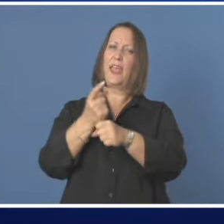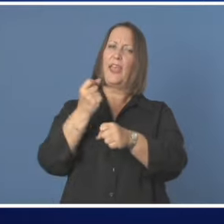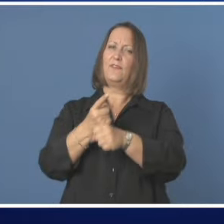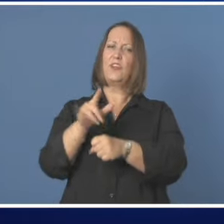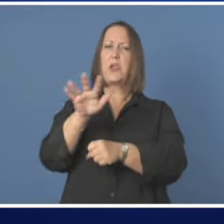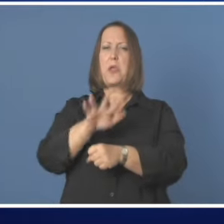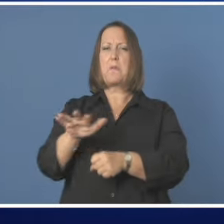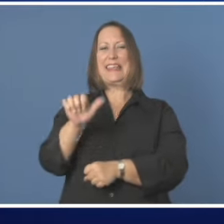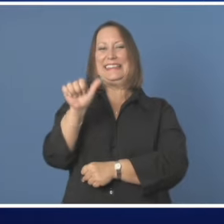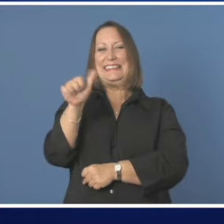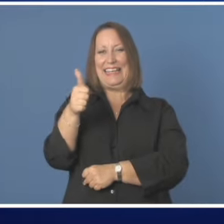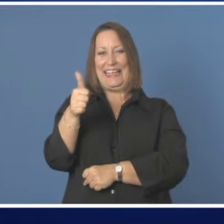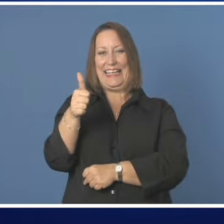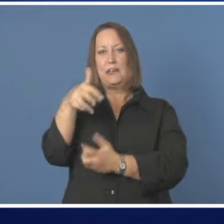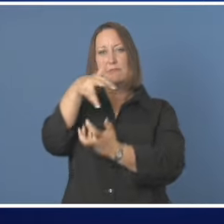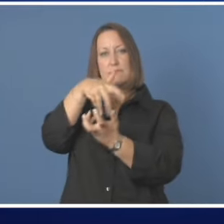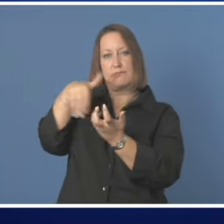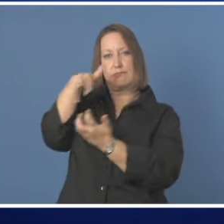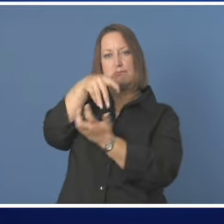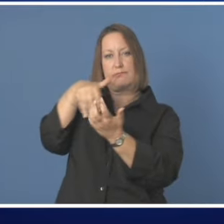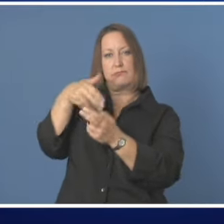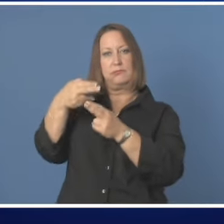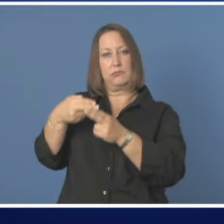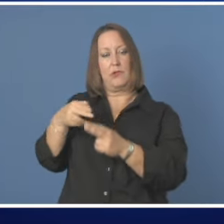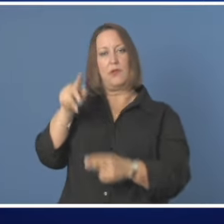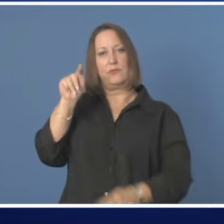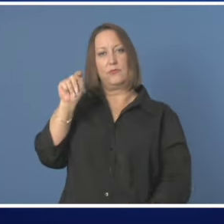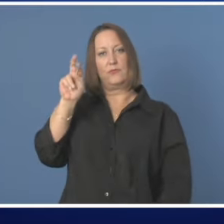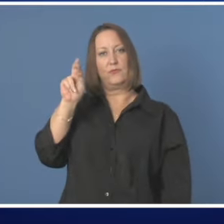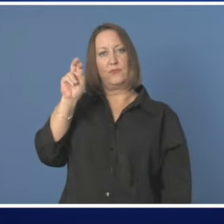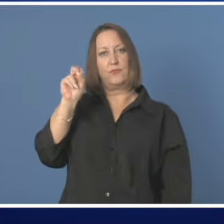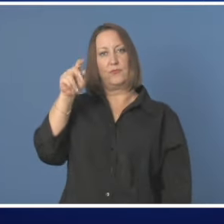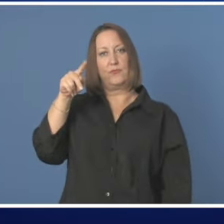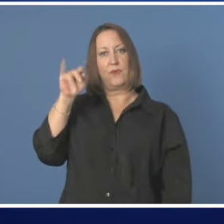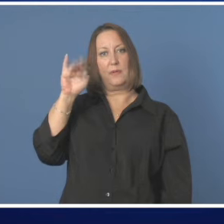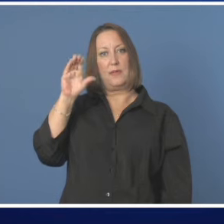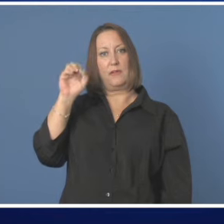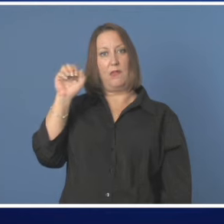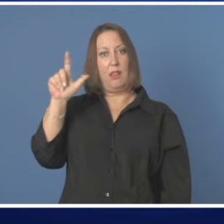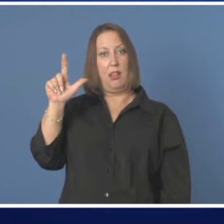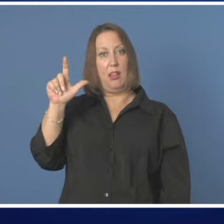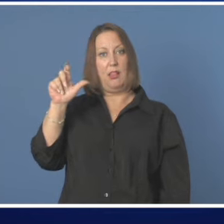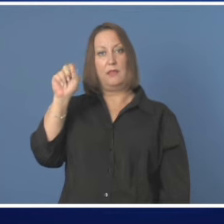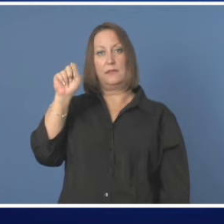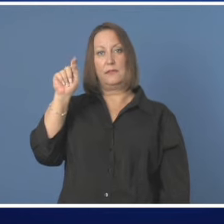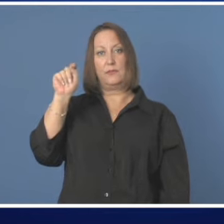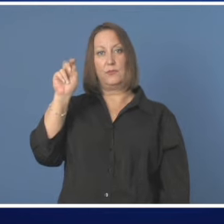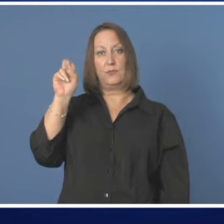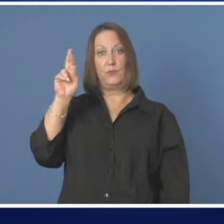Each year, on average, 10 tropical storms develop over the Atlantic Ocean,